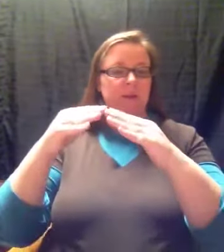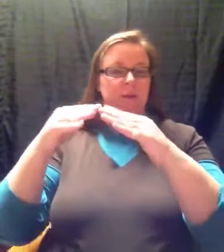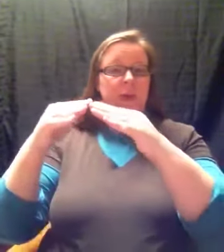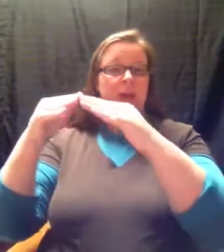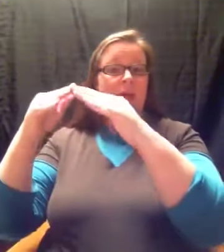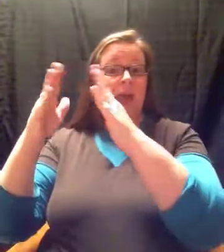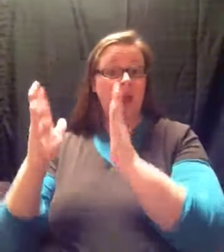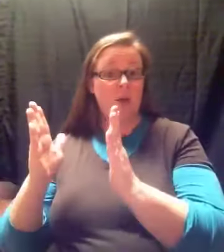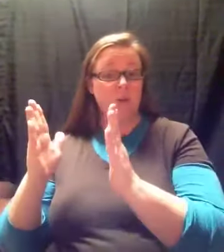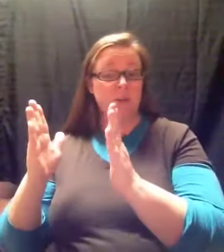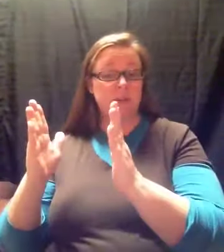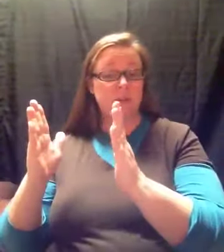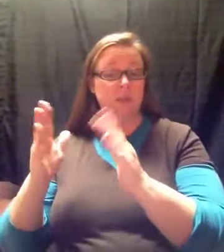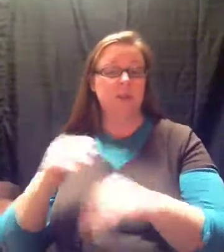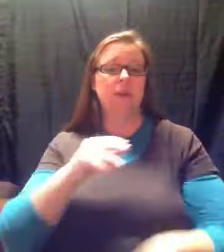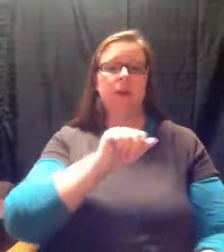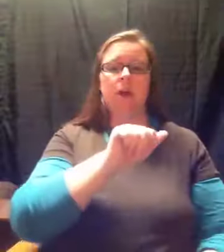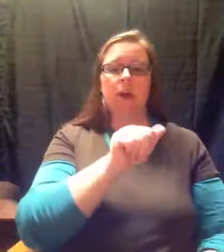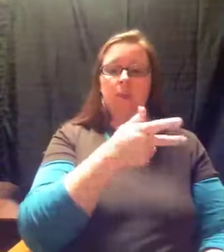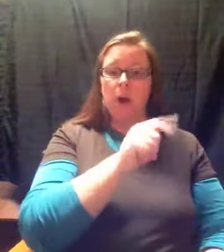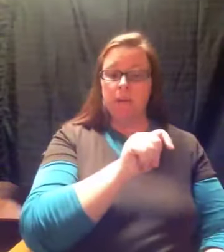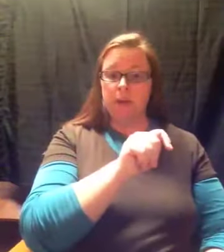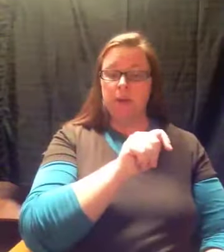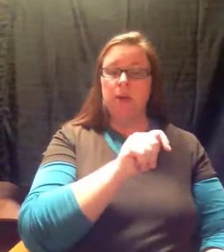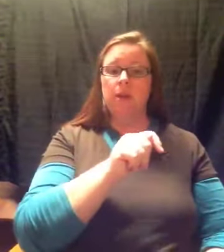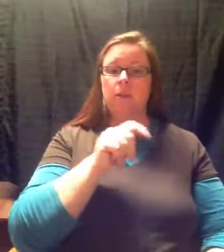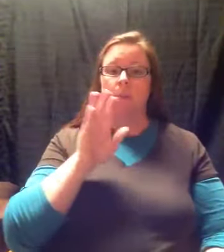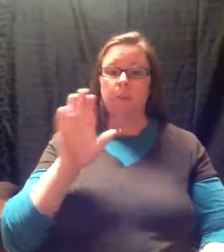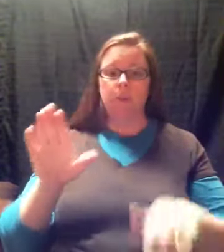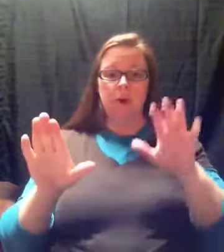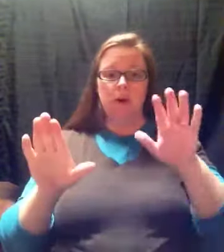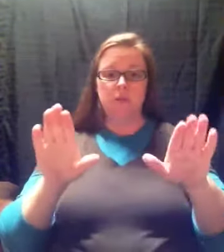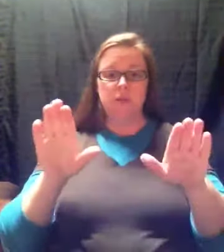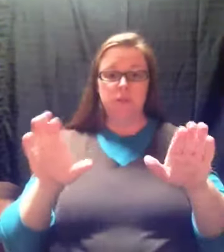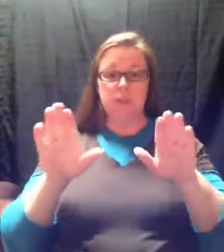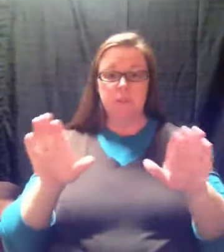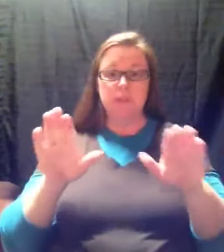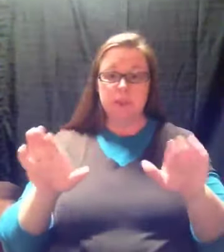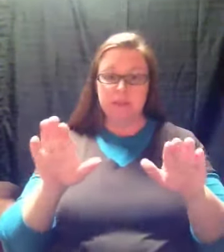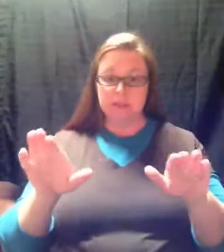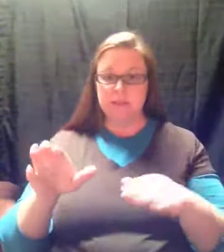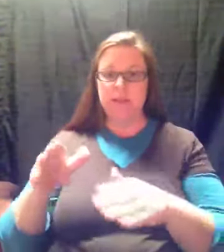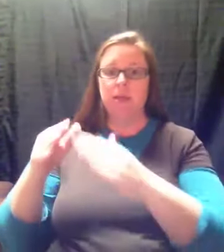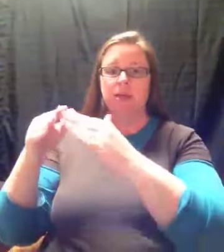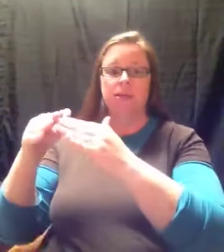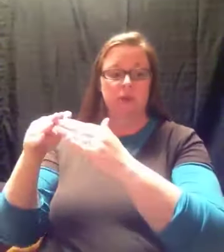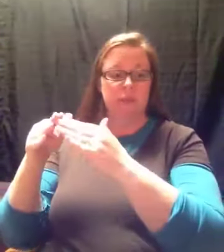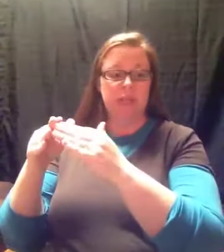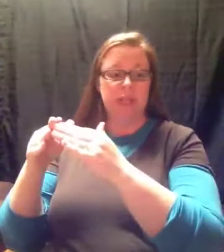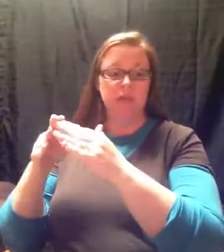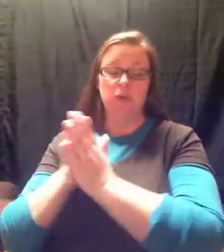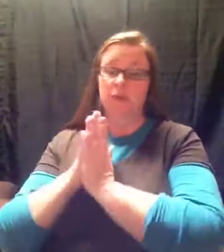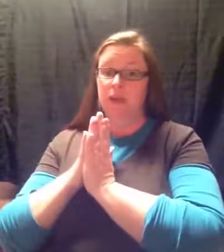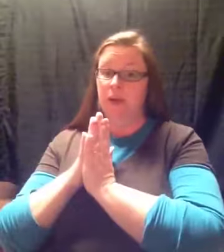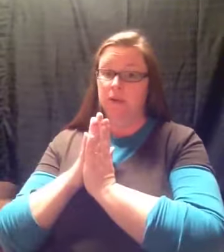Do house, apartment. You want to put them off in 2 separate spaces. So if we're saying, do you live in a house in